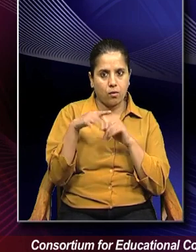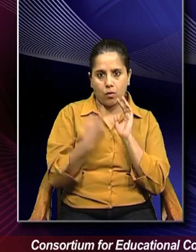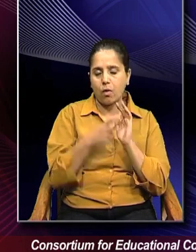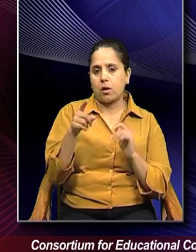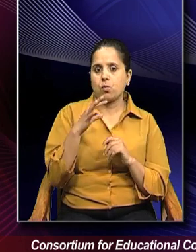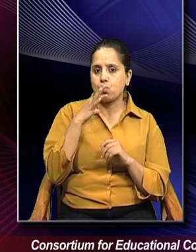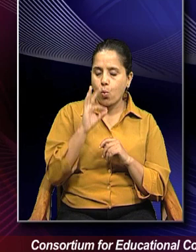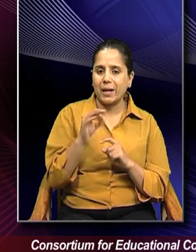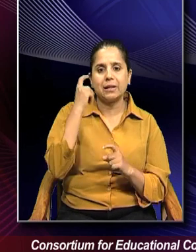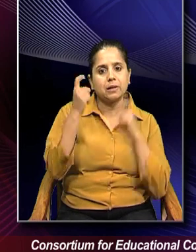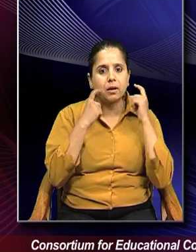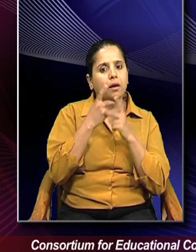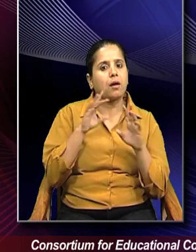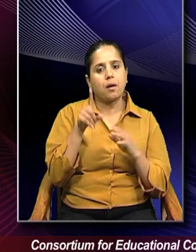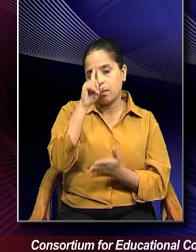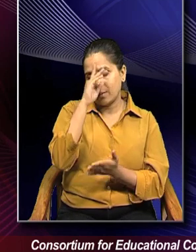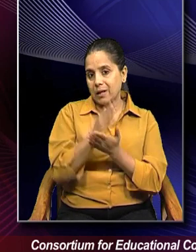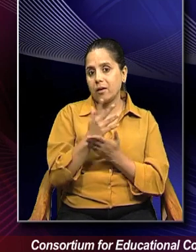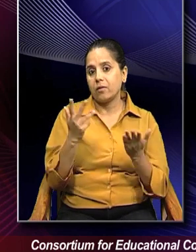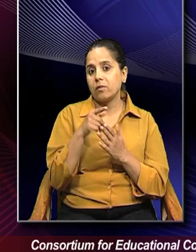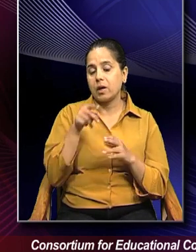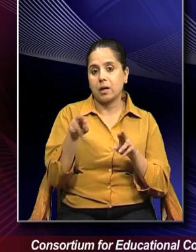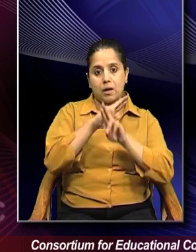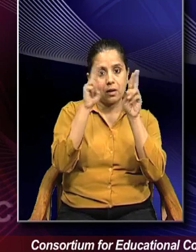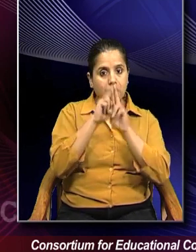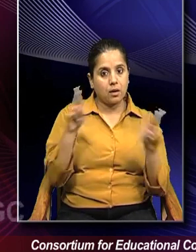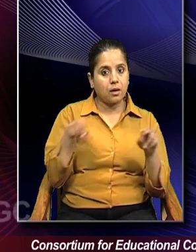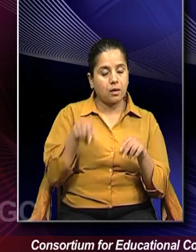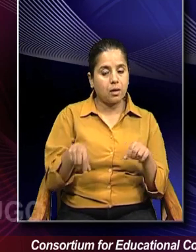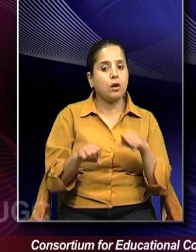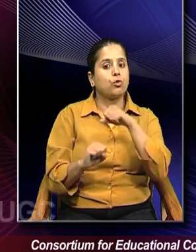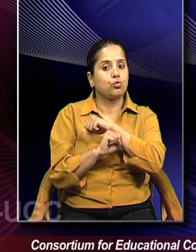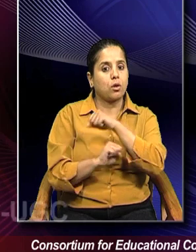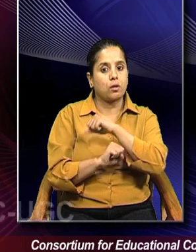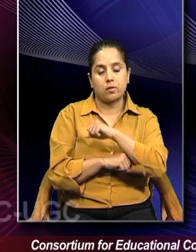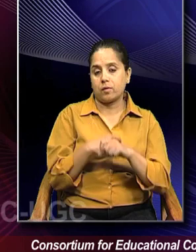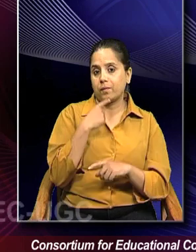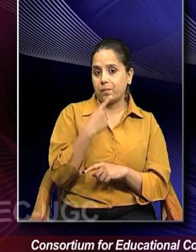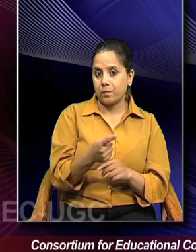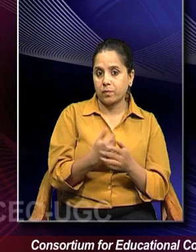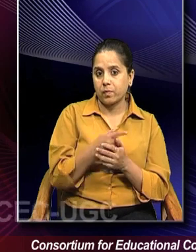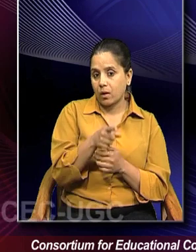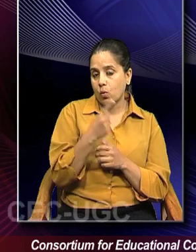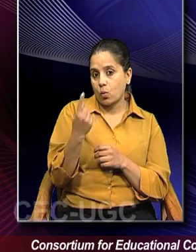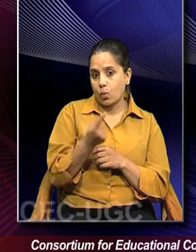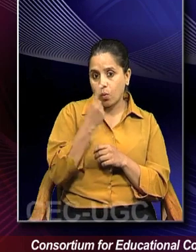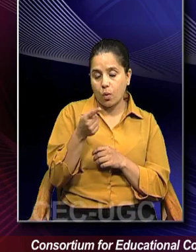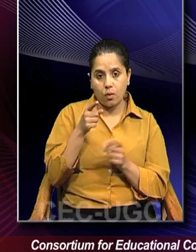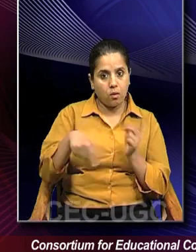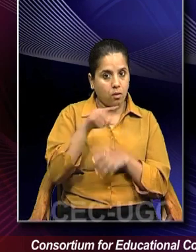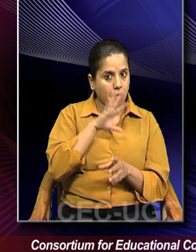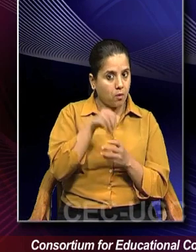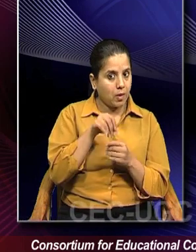realist thinker, in believing that international structures are not just those which